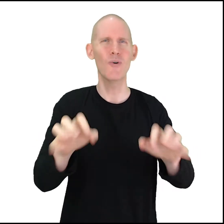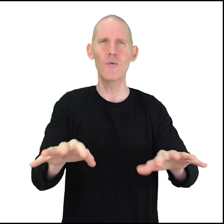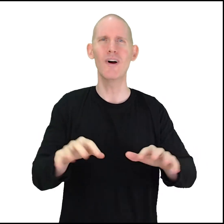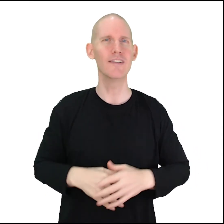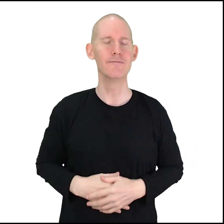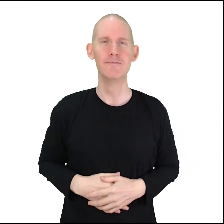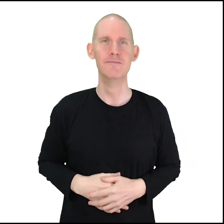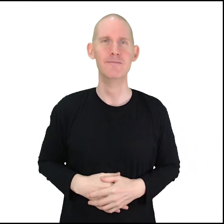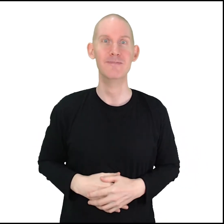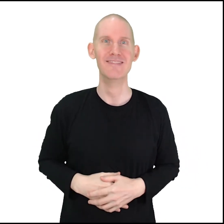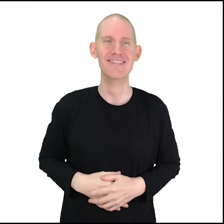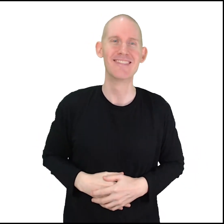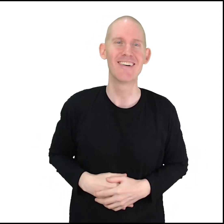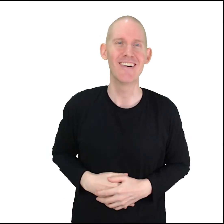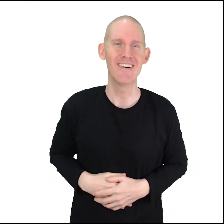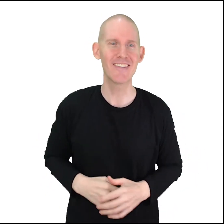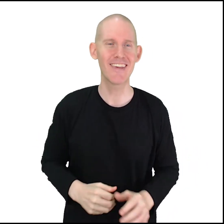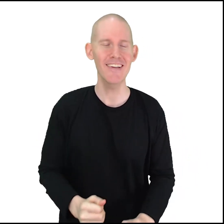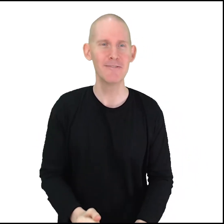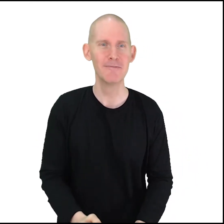want. Okay.